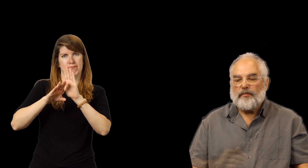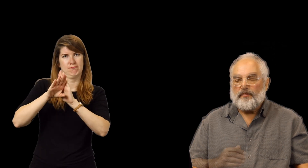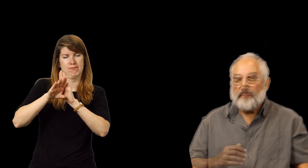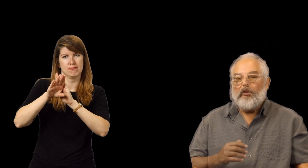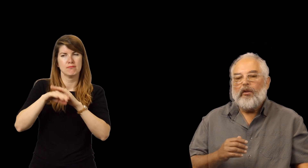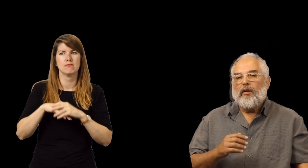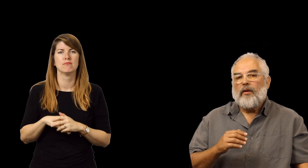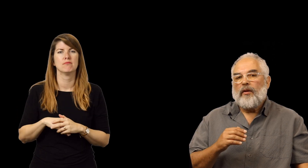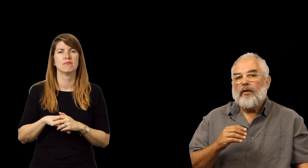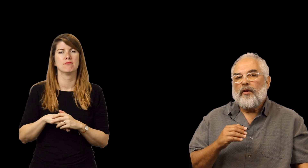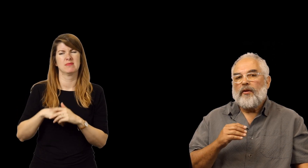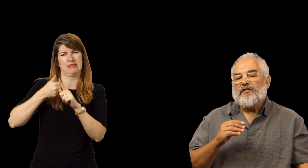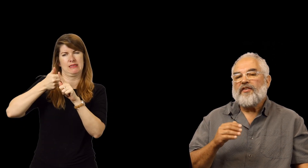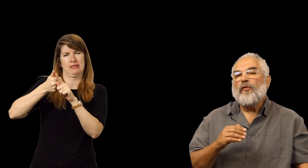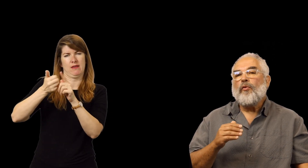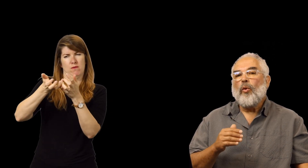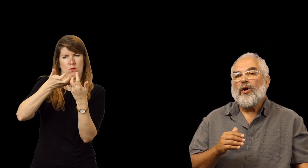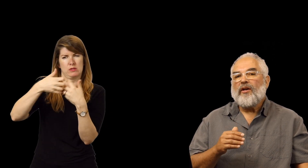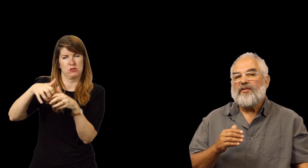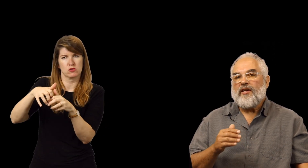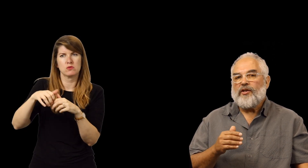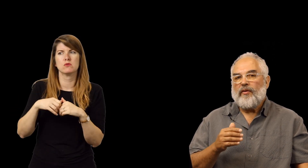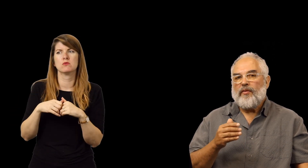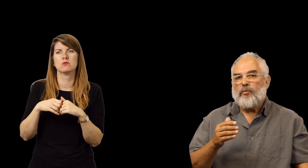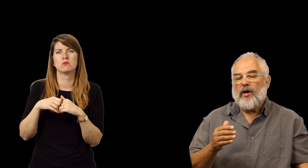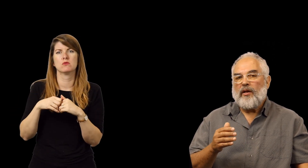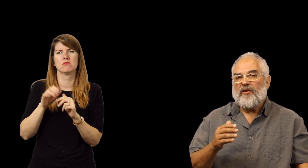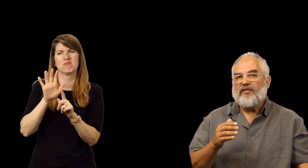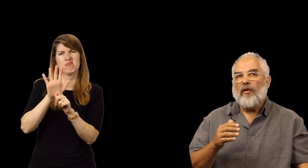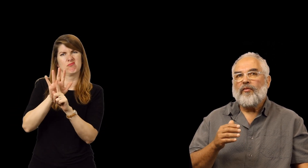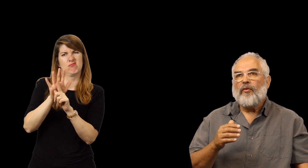develop. The